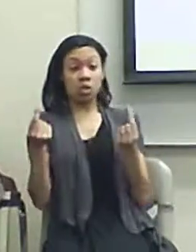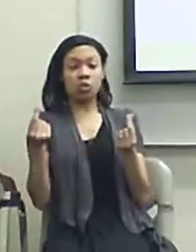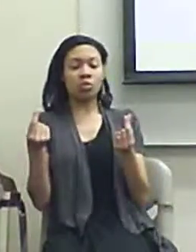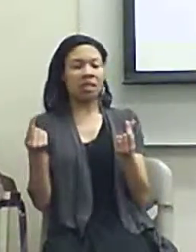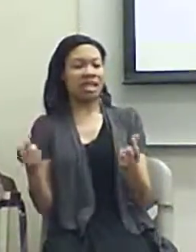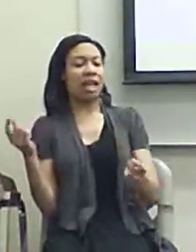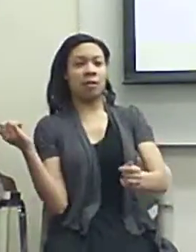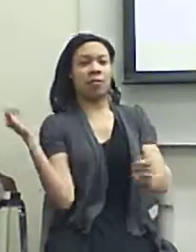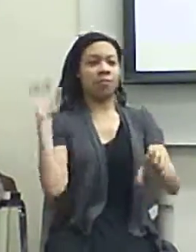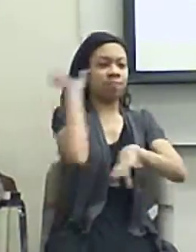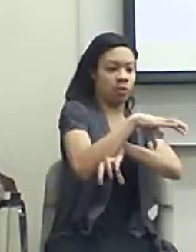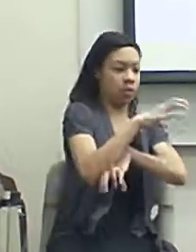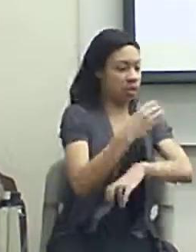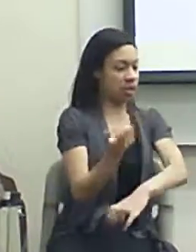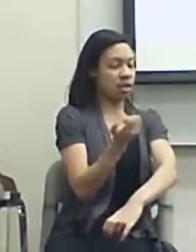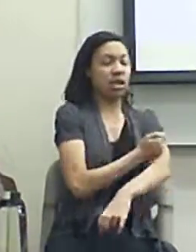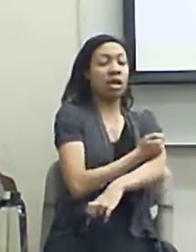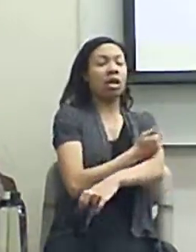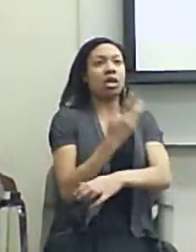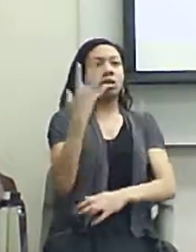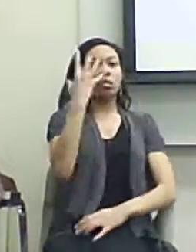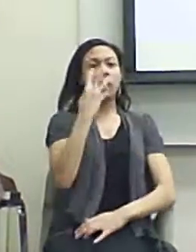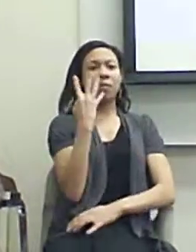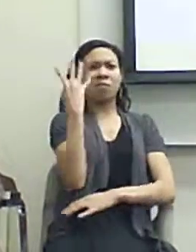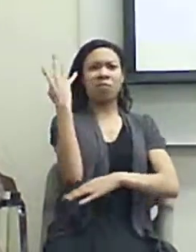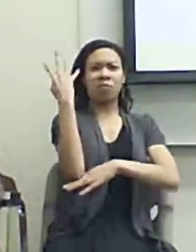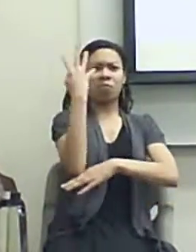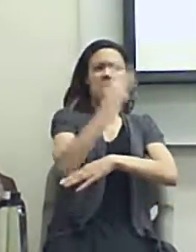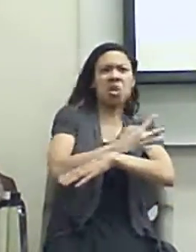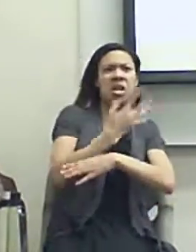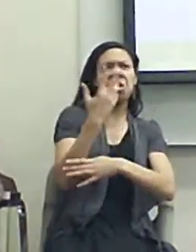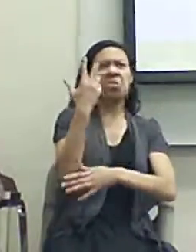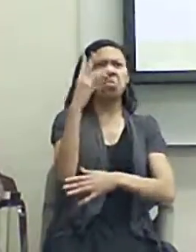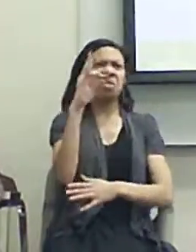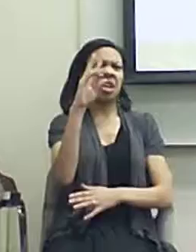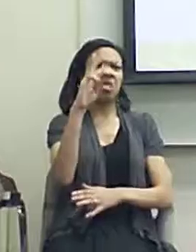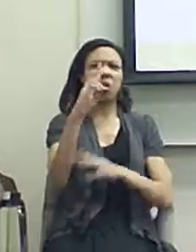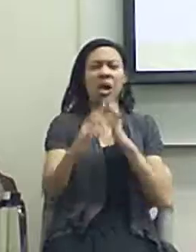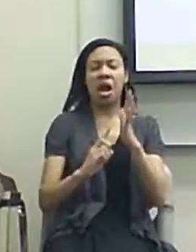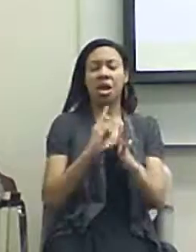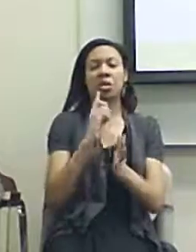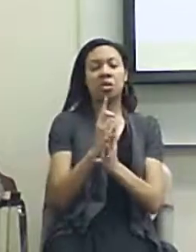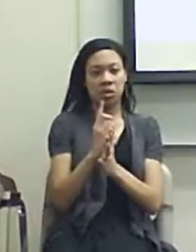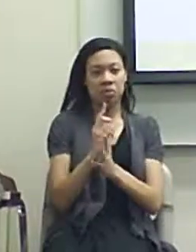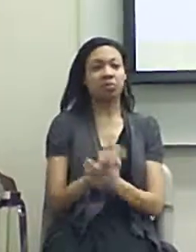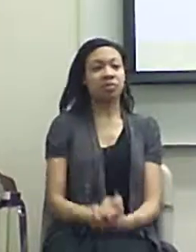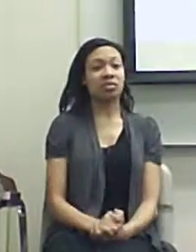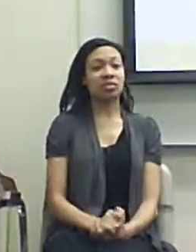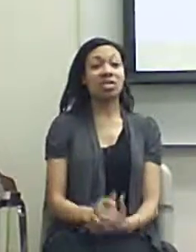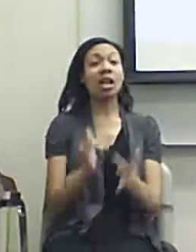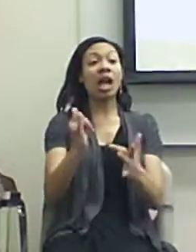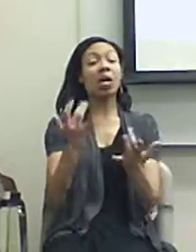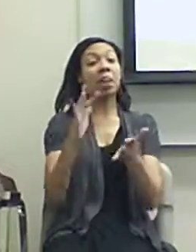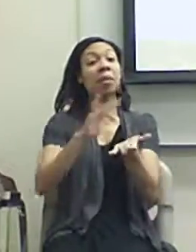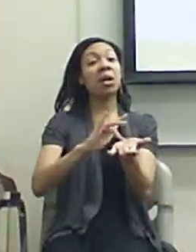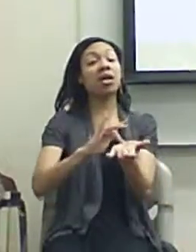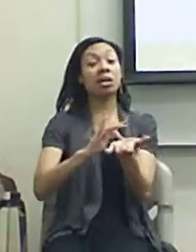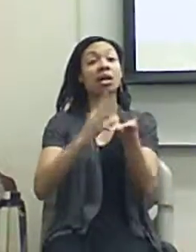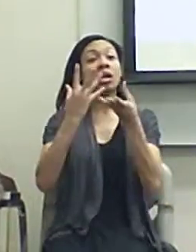her. She sleeps usually for about 48 to 72 hours. And then by that time the medicines have started working. Plus she got, number one, she